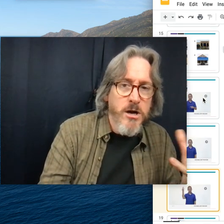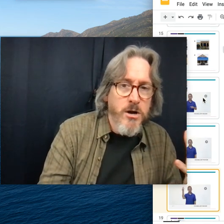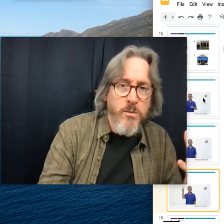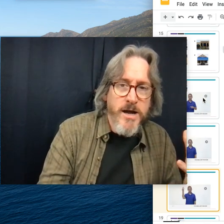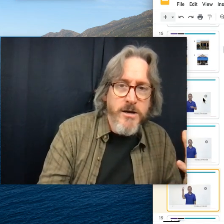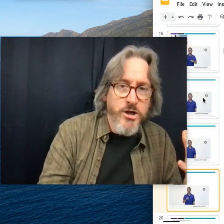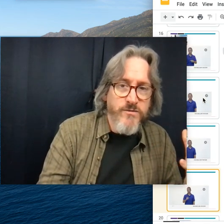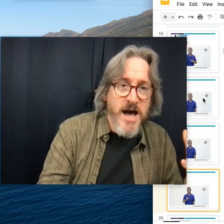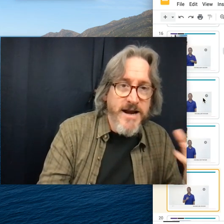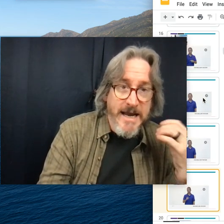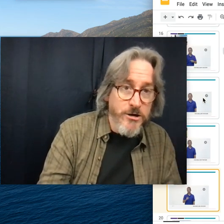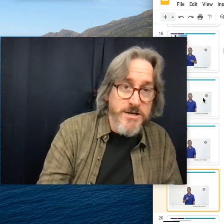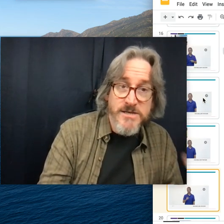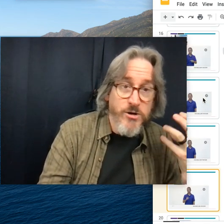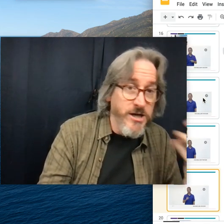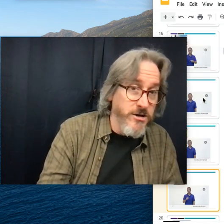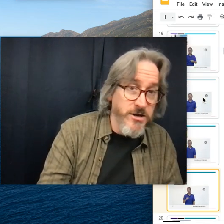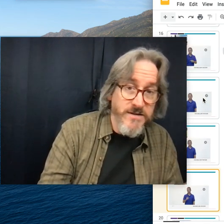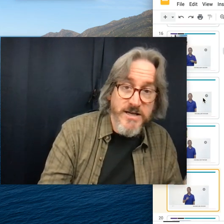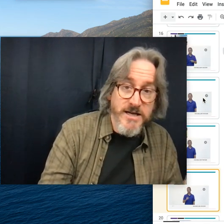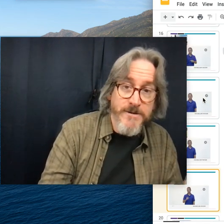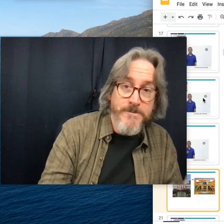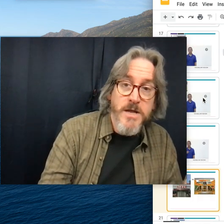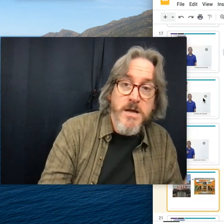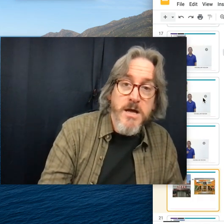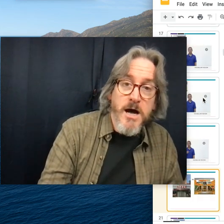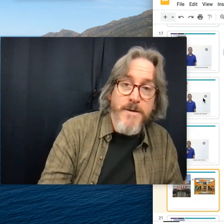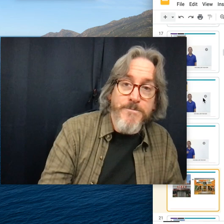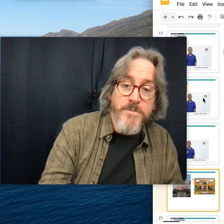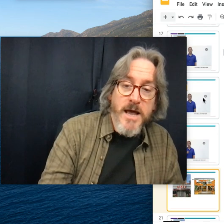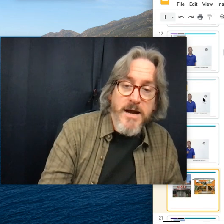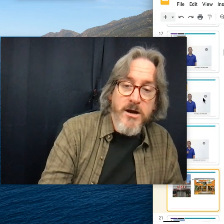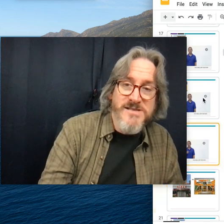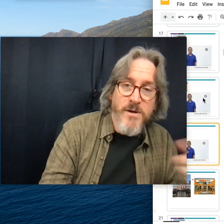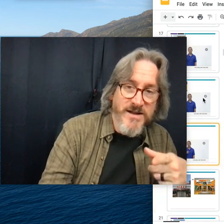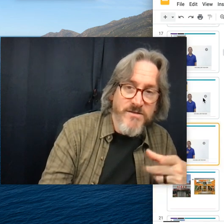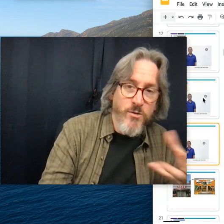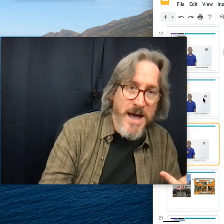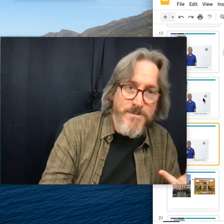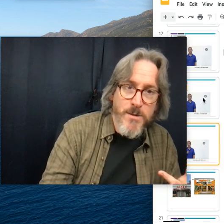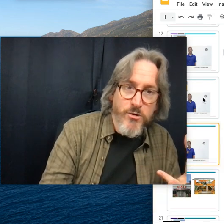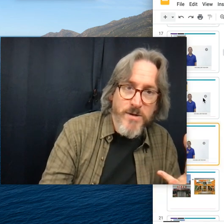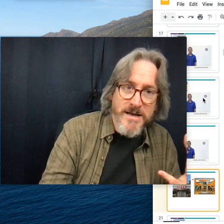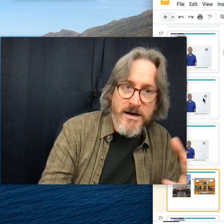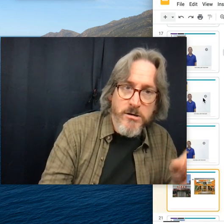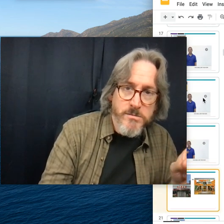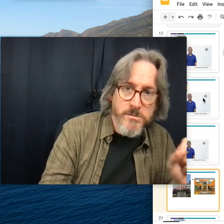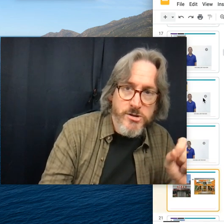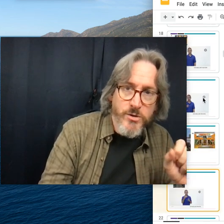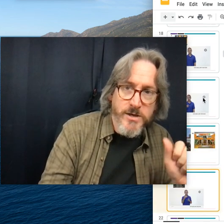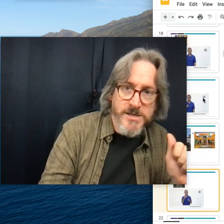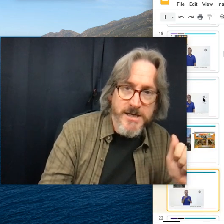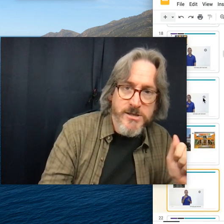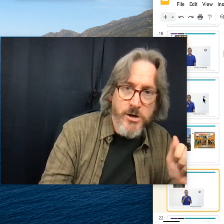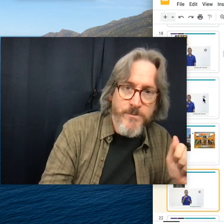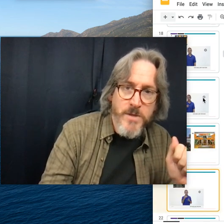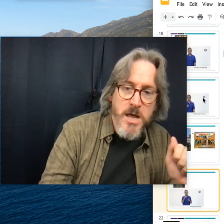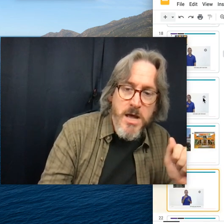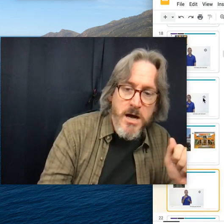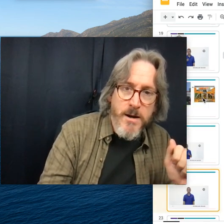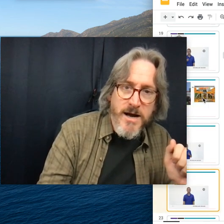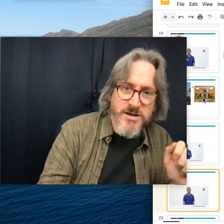it here when you've got it in your textbook, in the DVD. And it also, I've got the vocab number right there so you can see it.